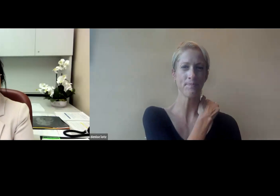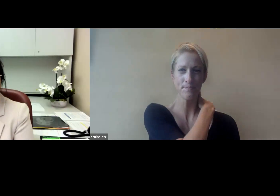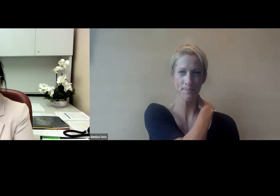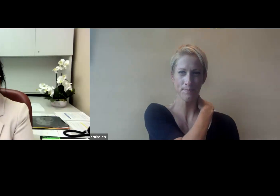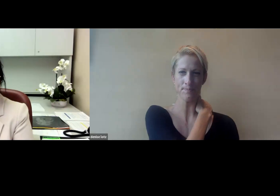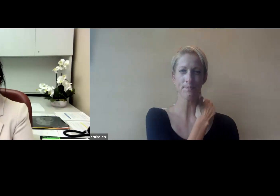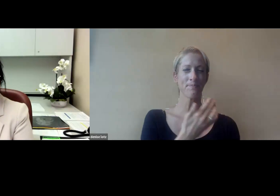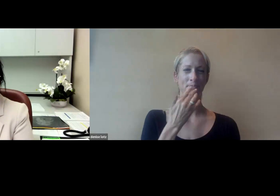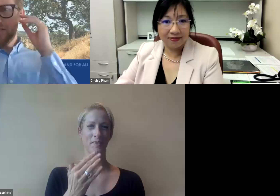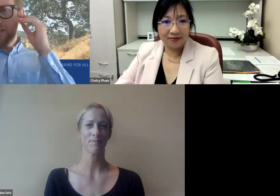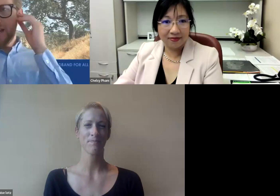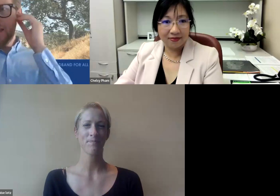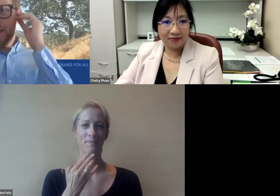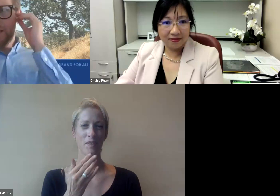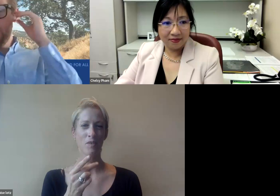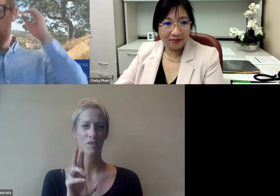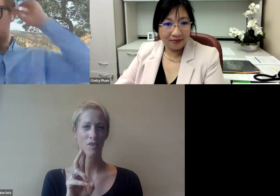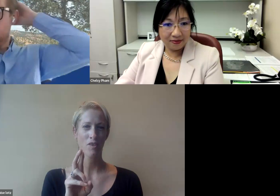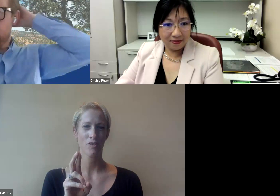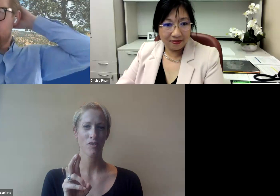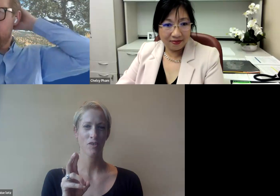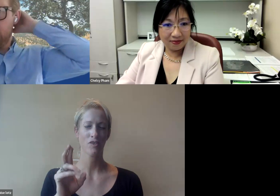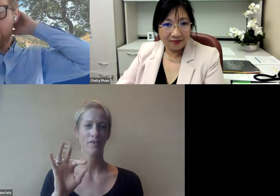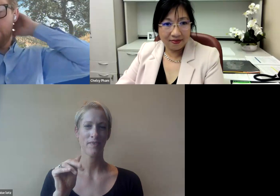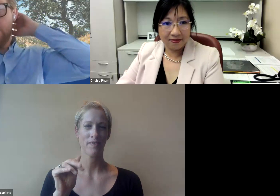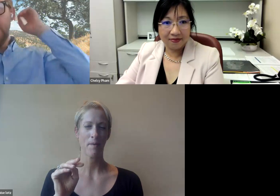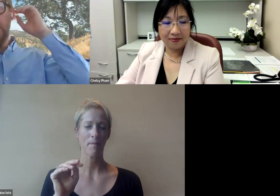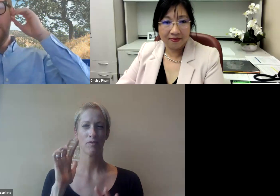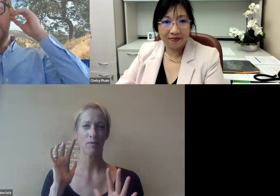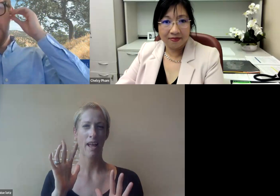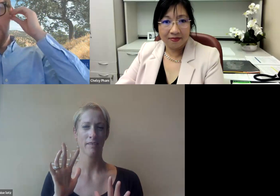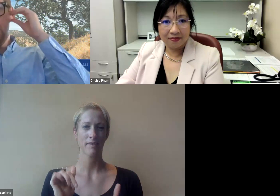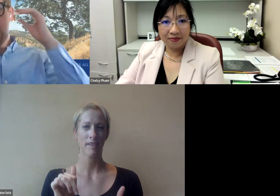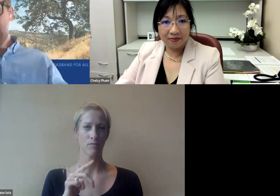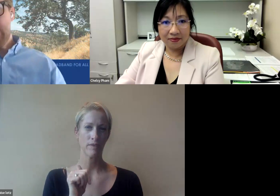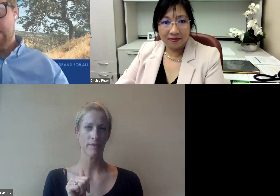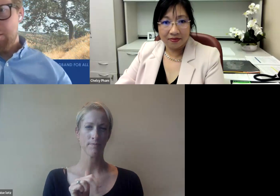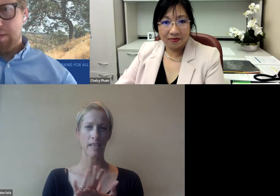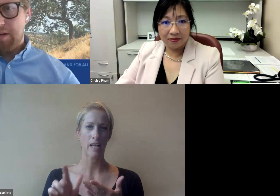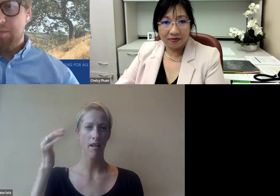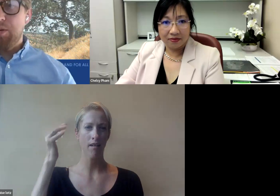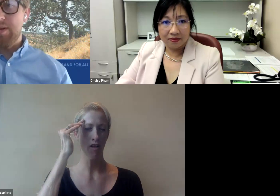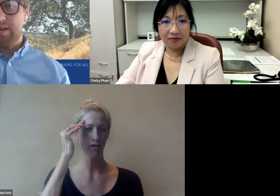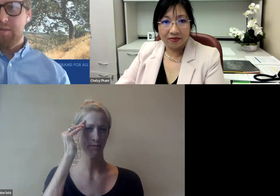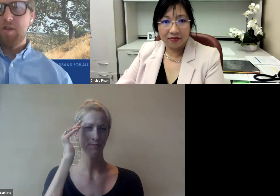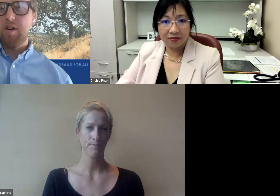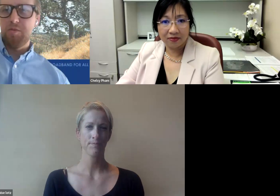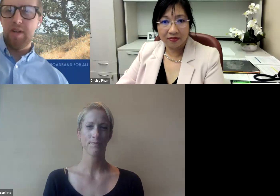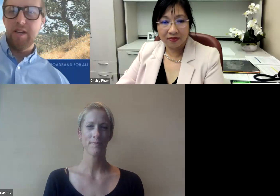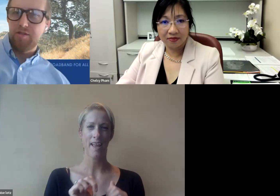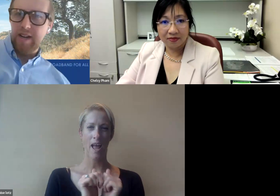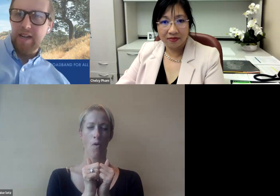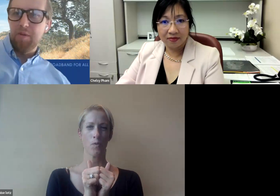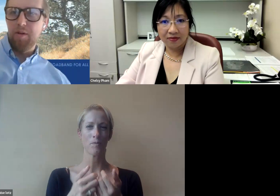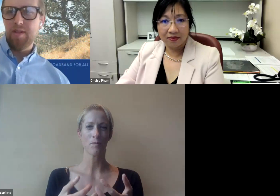Thank you, Dr. Pham. That was excellent. And I think it's really important to acknowledge how important the community college